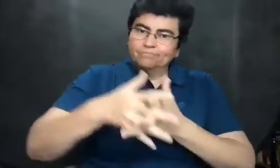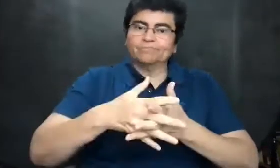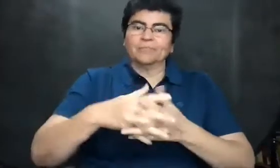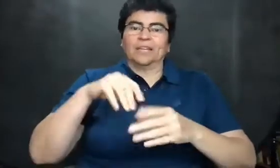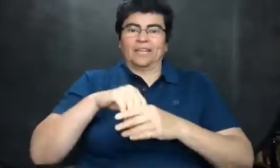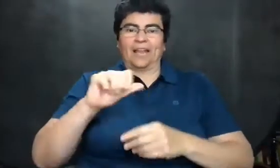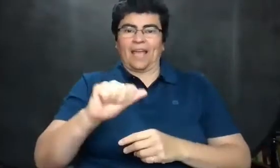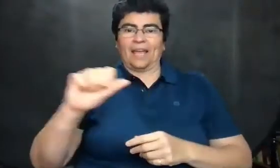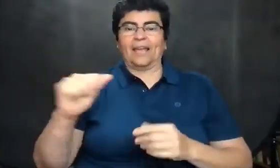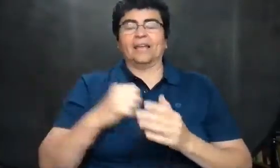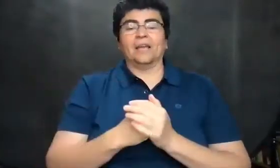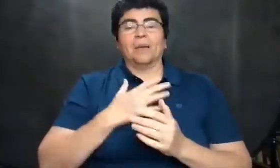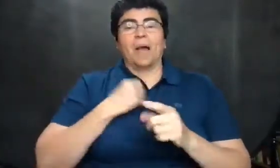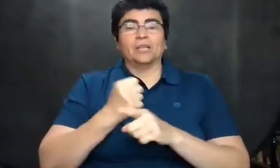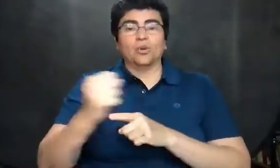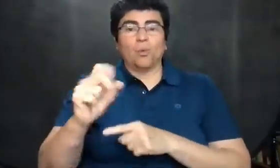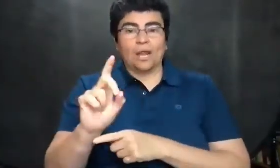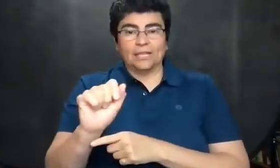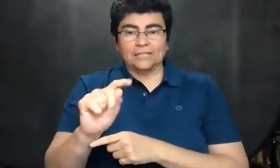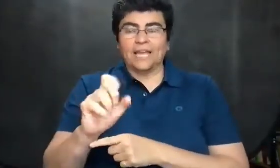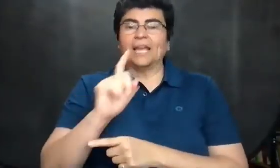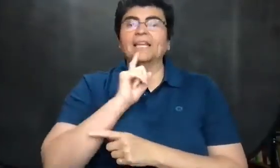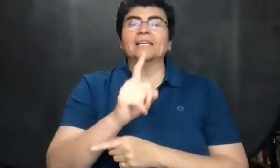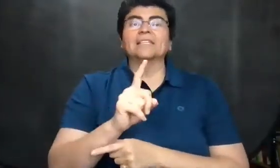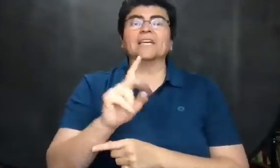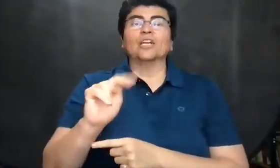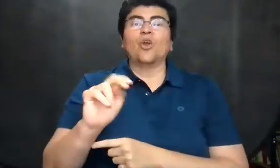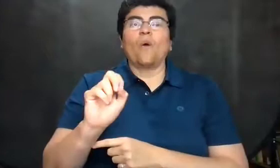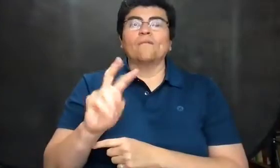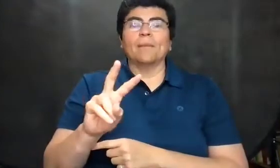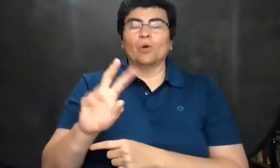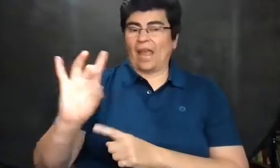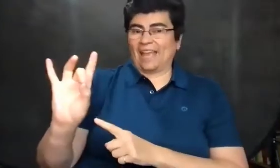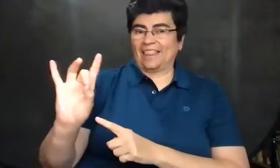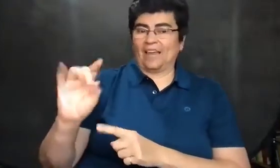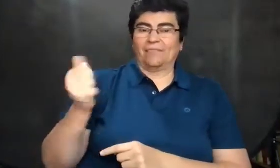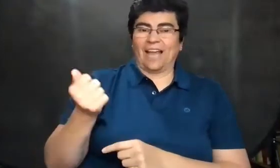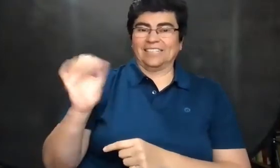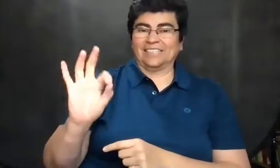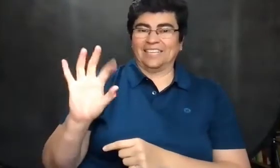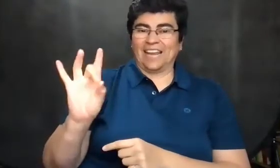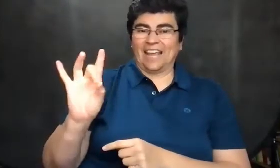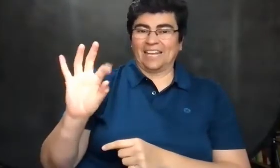My sobriety date is November the 8th of 1989.